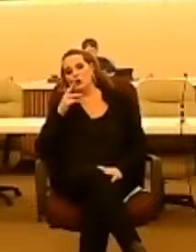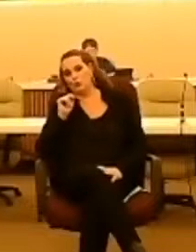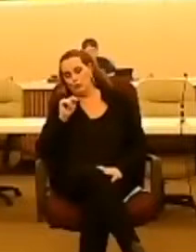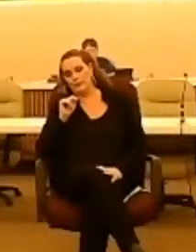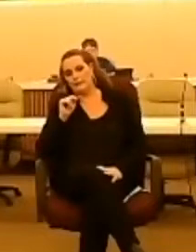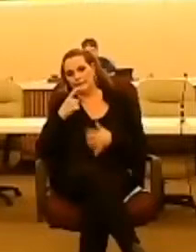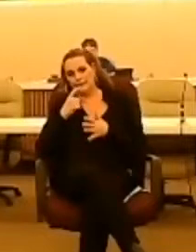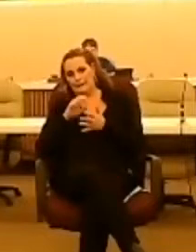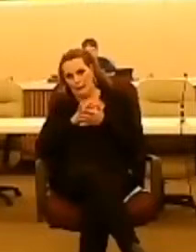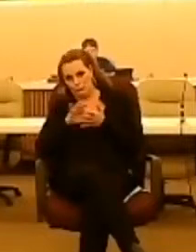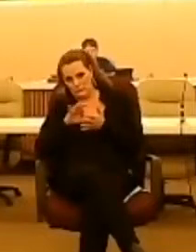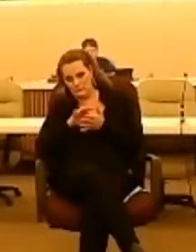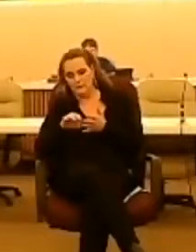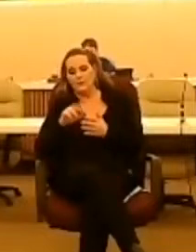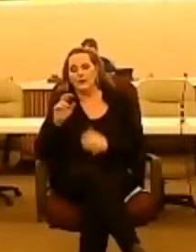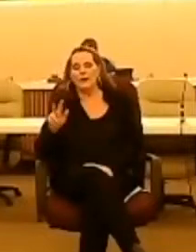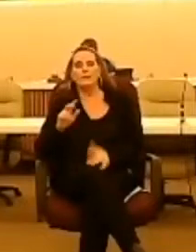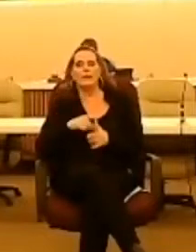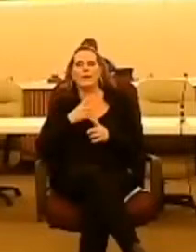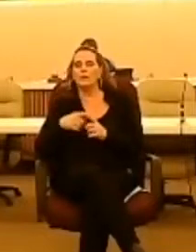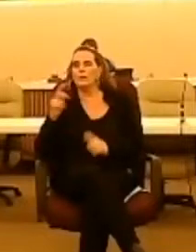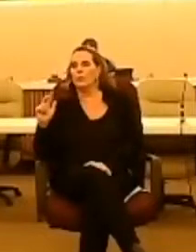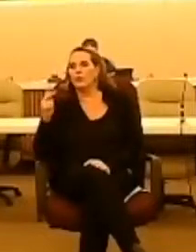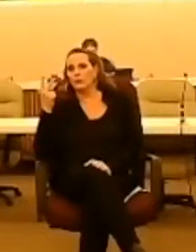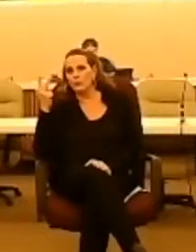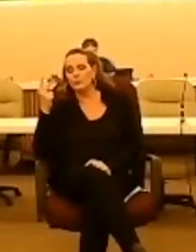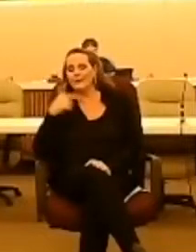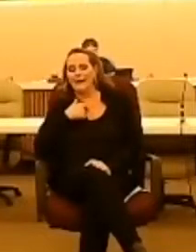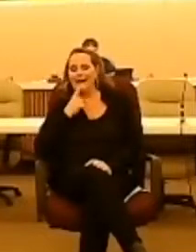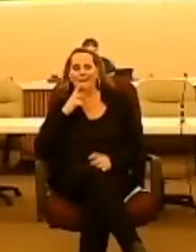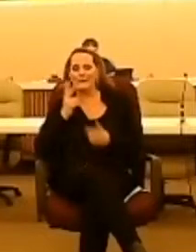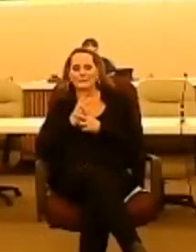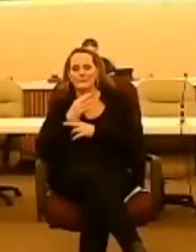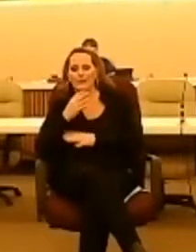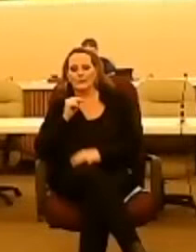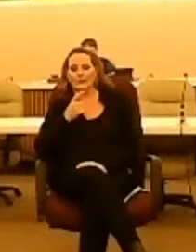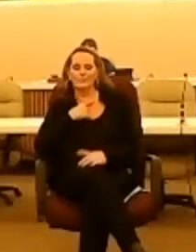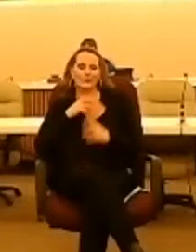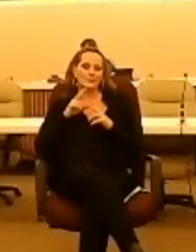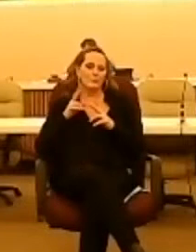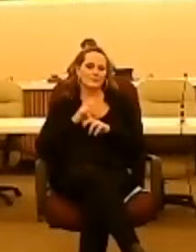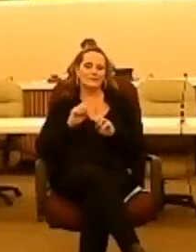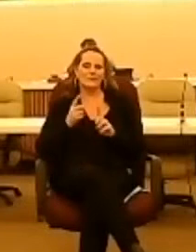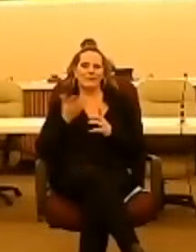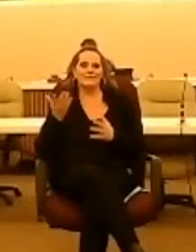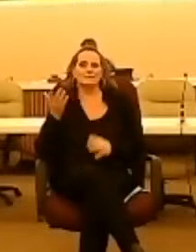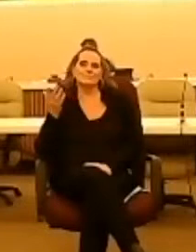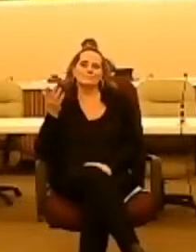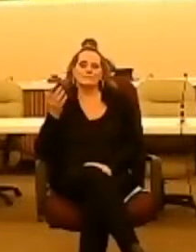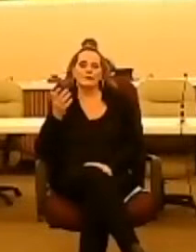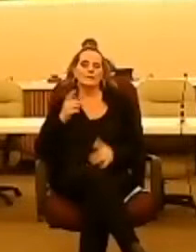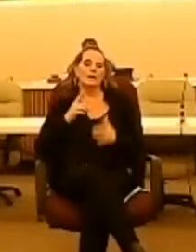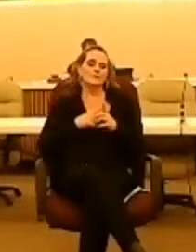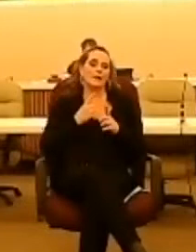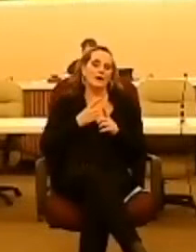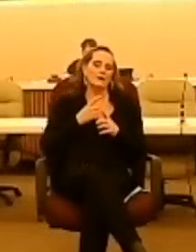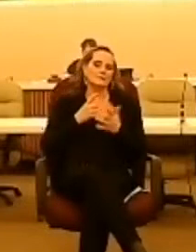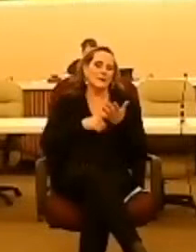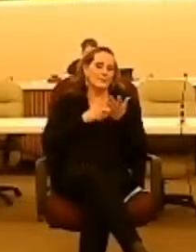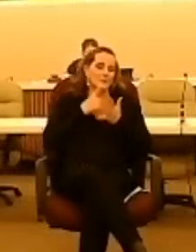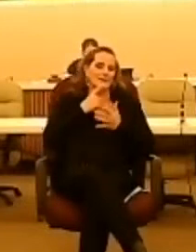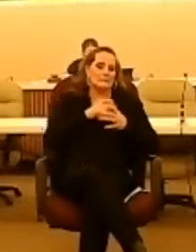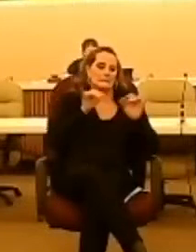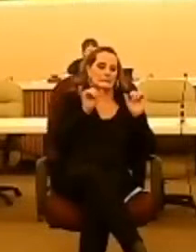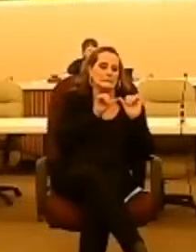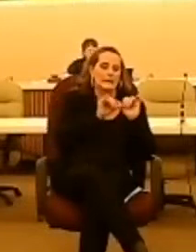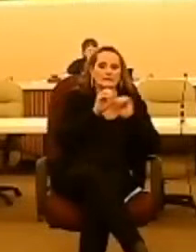And then the third one, I'll have to check. There's a couple different, sometimes it's acreage of the lot, sometimes it's the